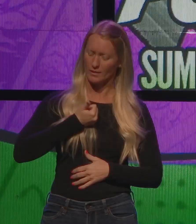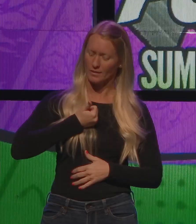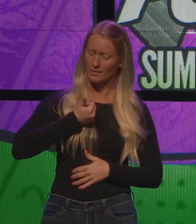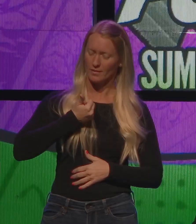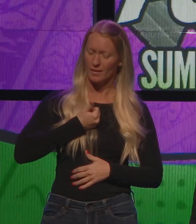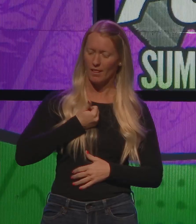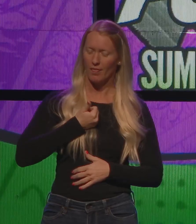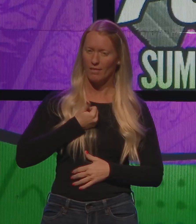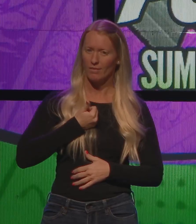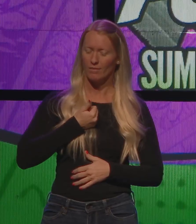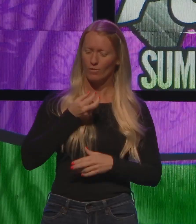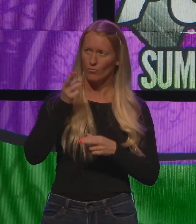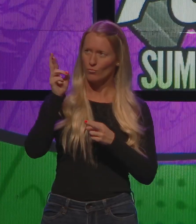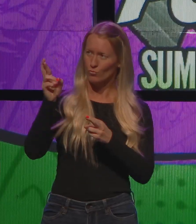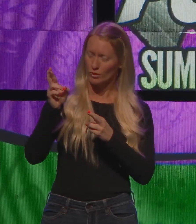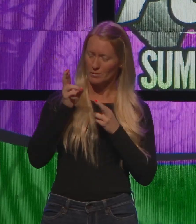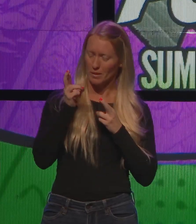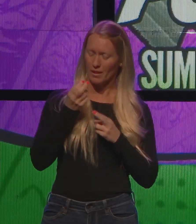Maybe that's just enough.